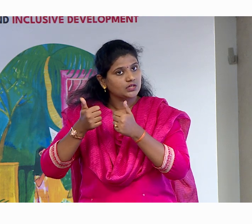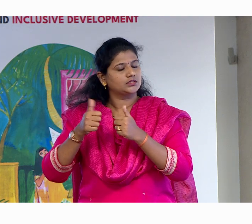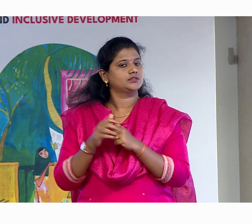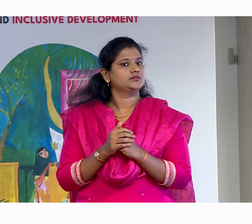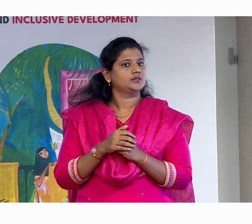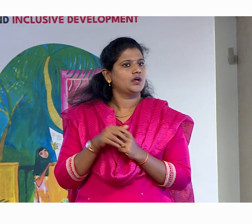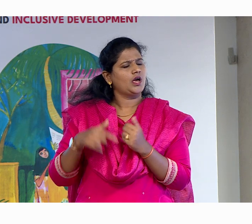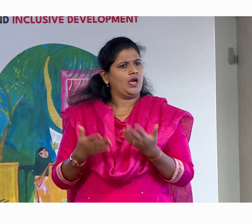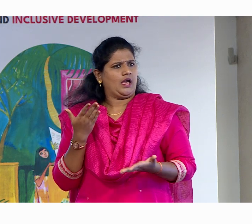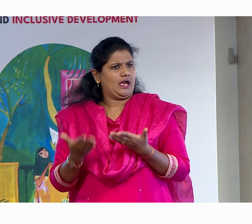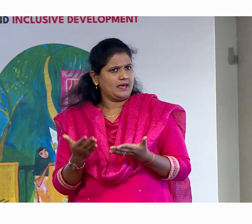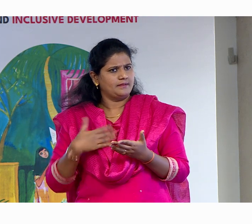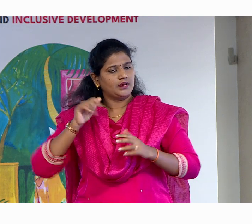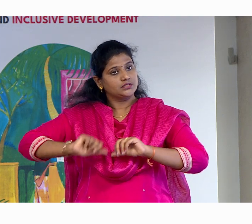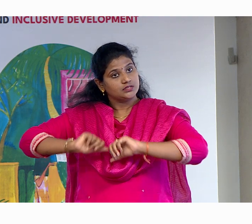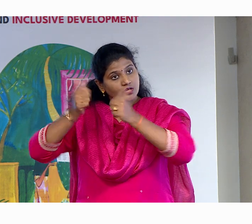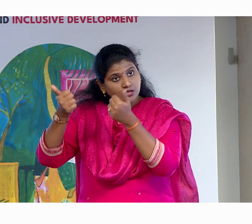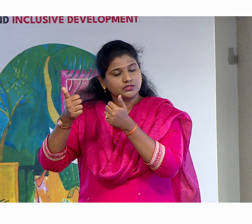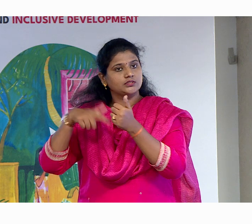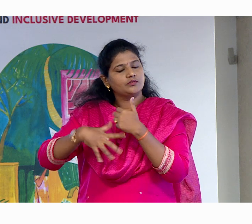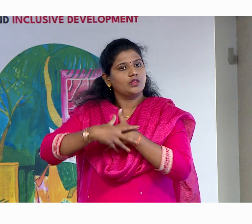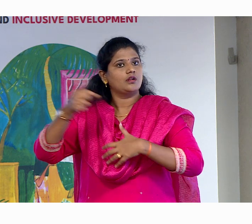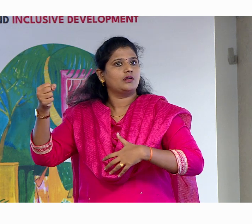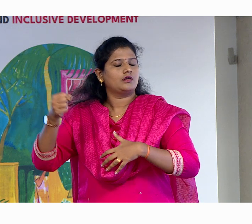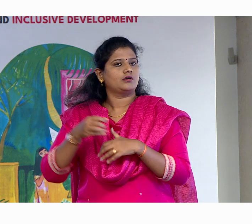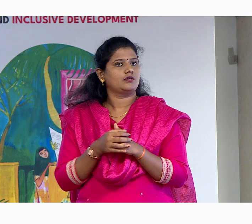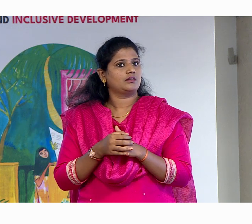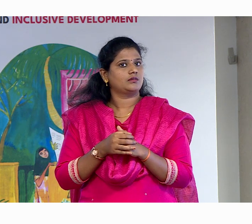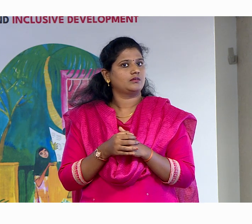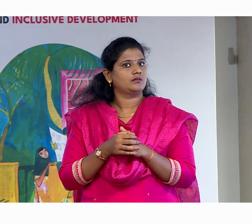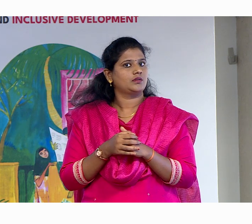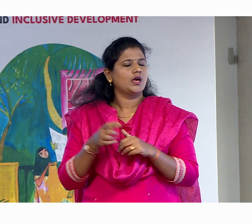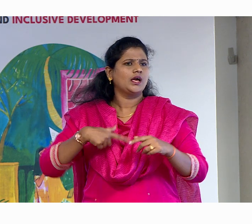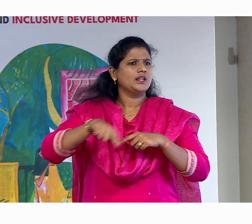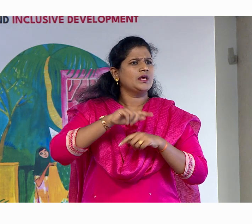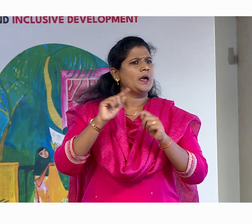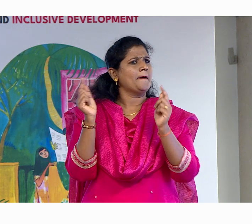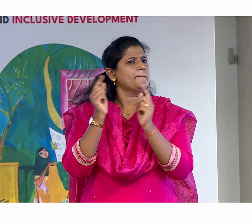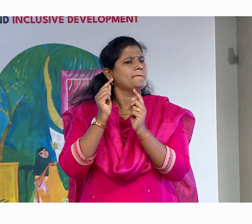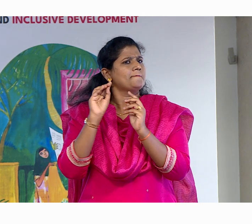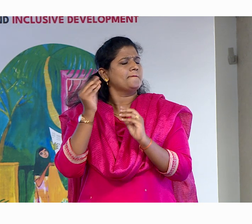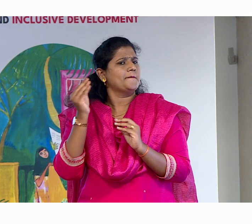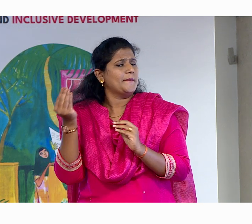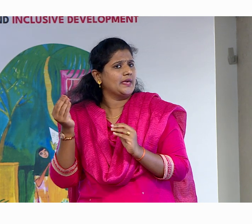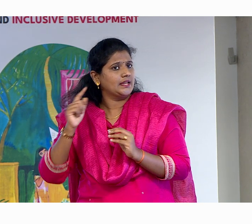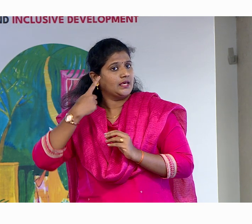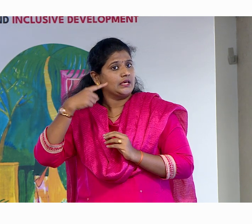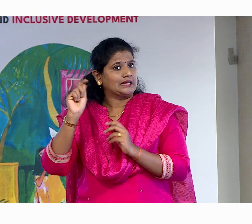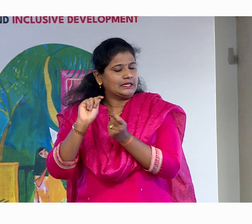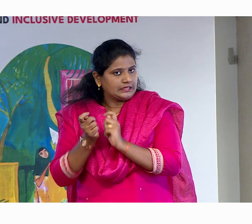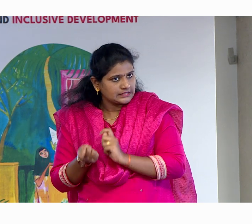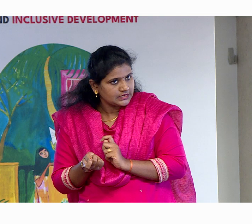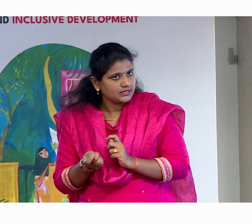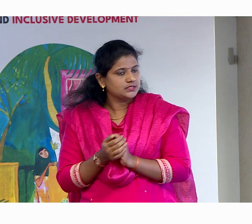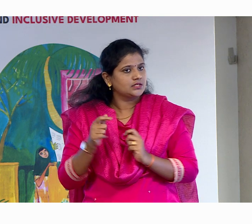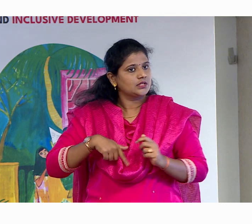I might say to successful drawing out and manipulation of Mindlines to ensure that you do